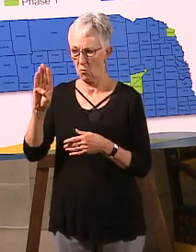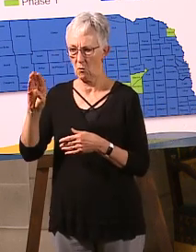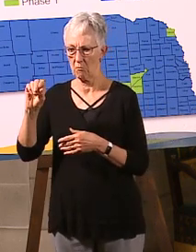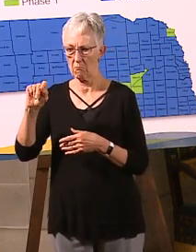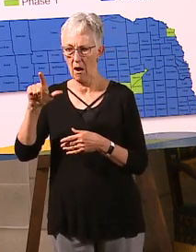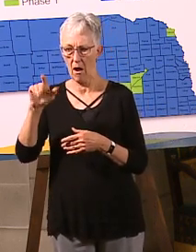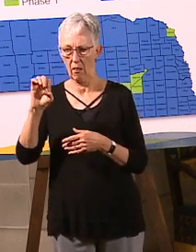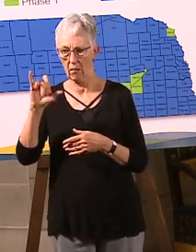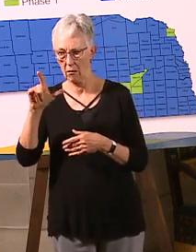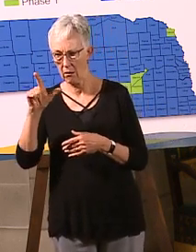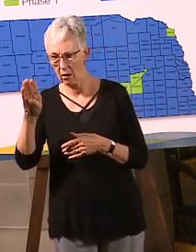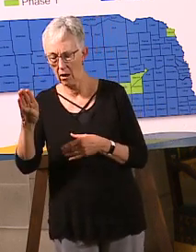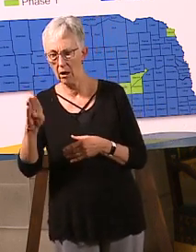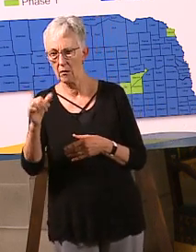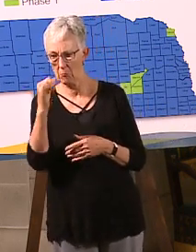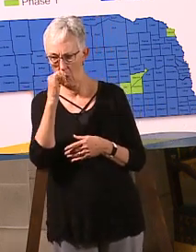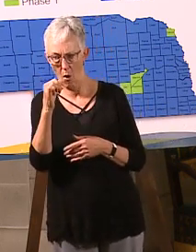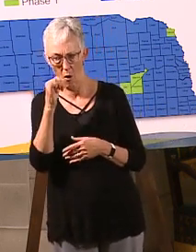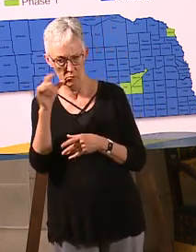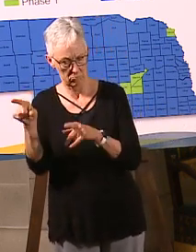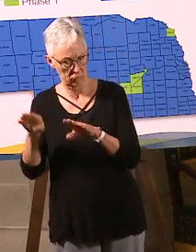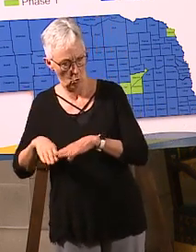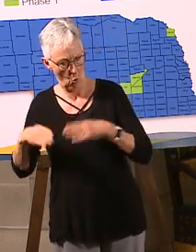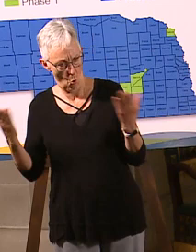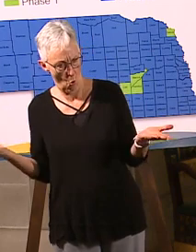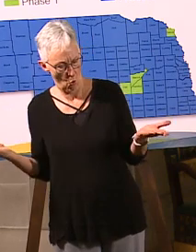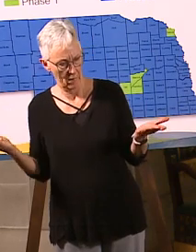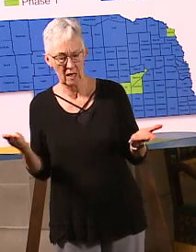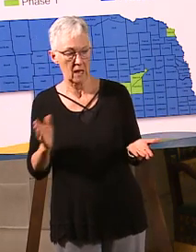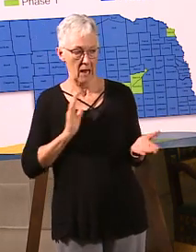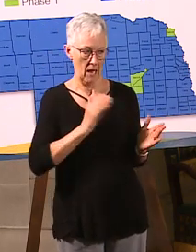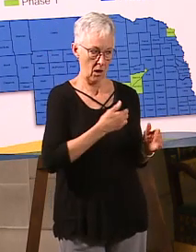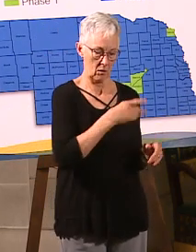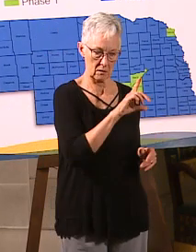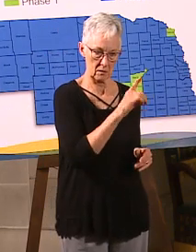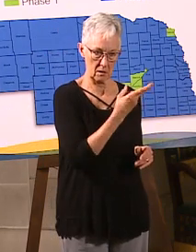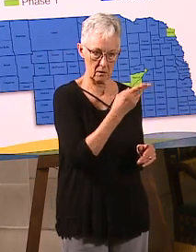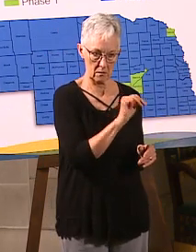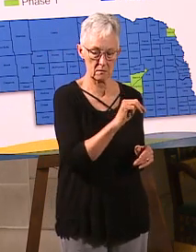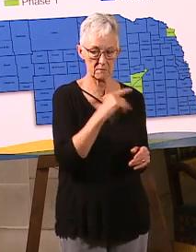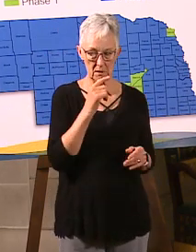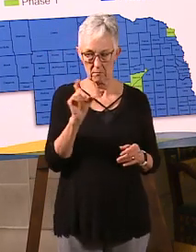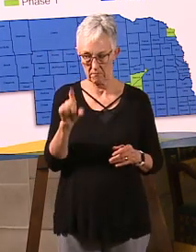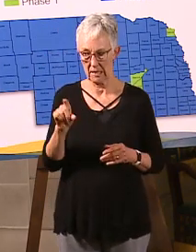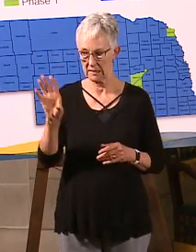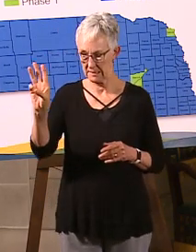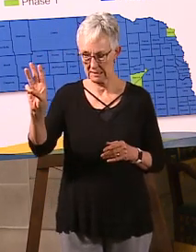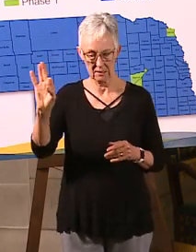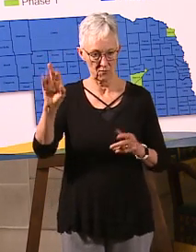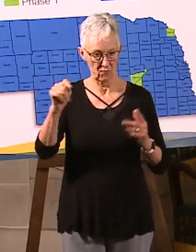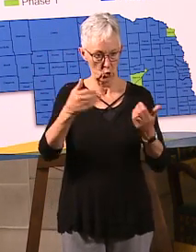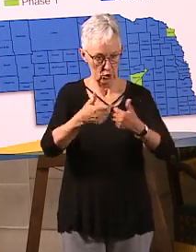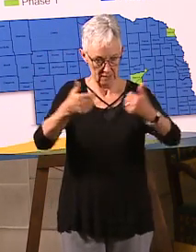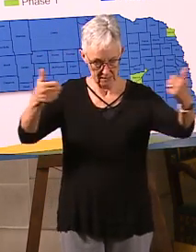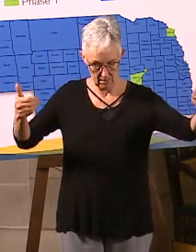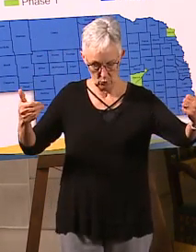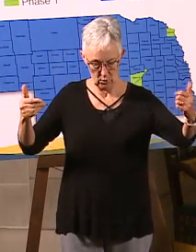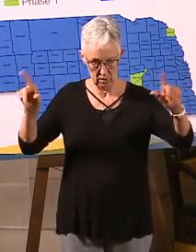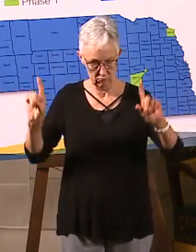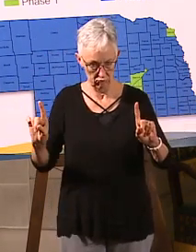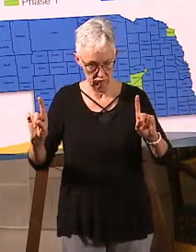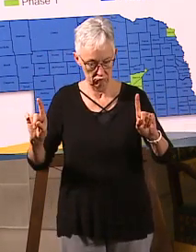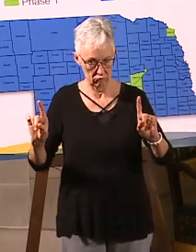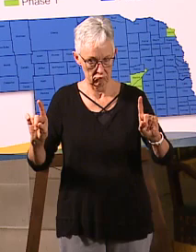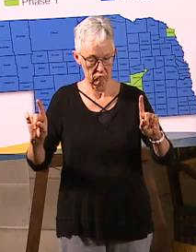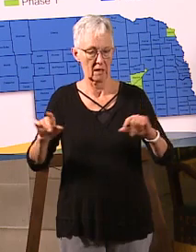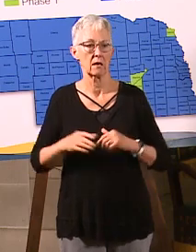and bars are opening up. In those DHM specifically, we said you had to keep 6 feet of distance between you and the entertainers.